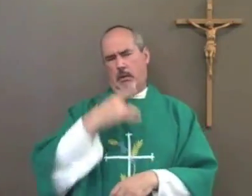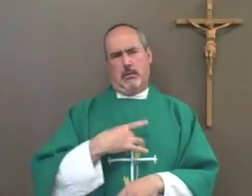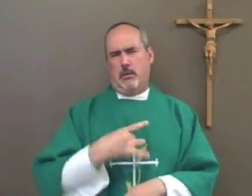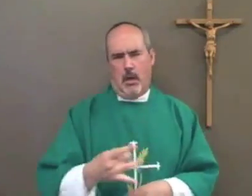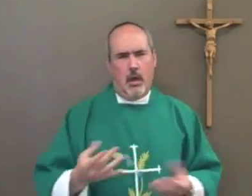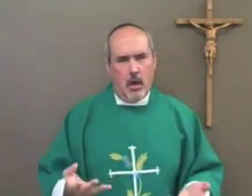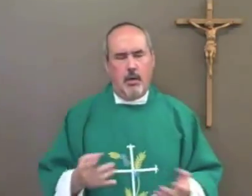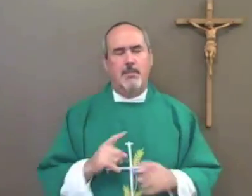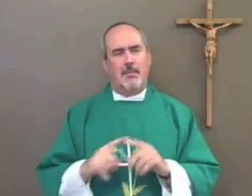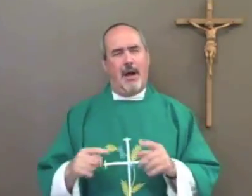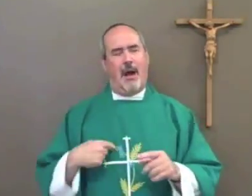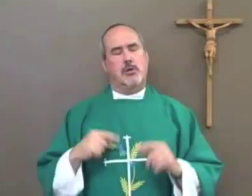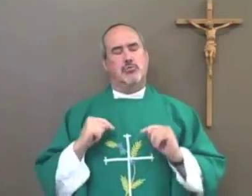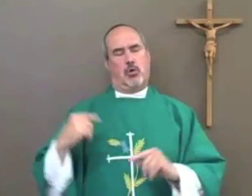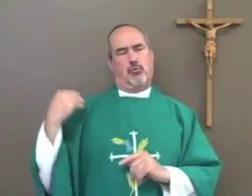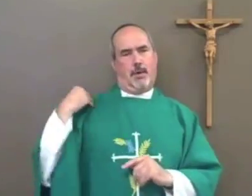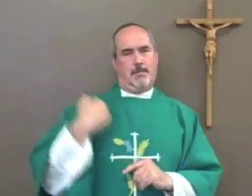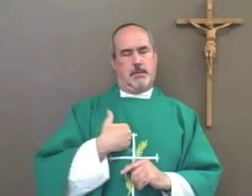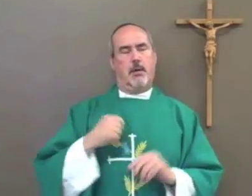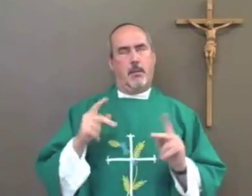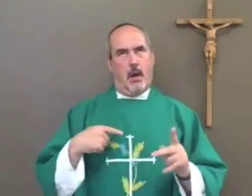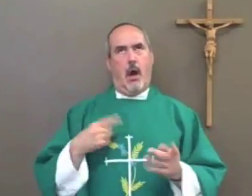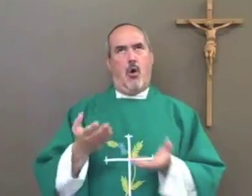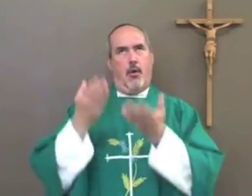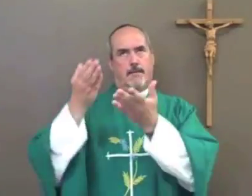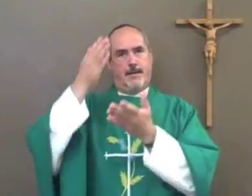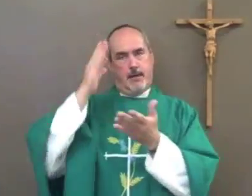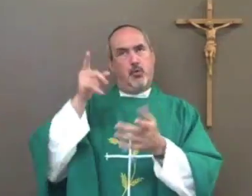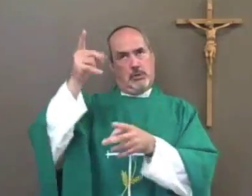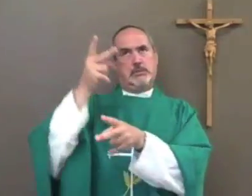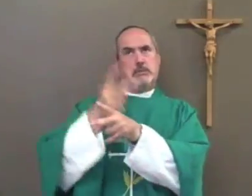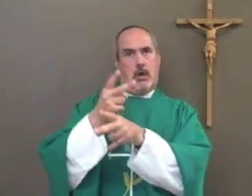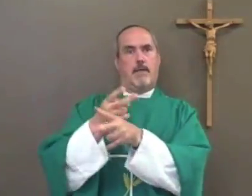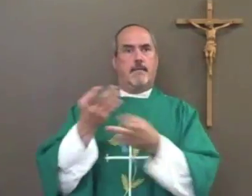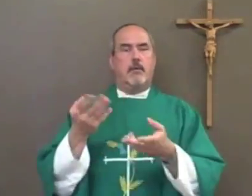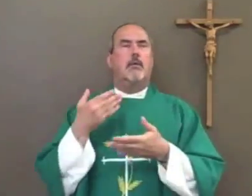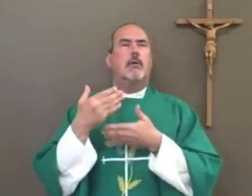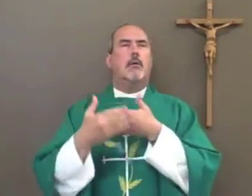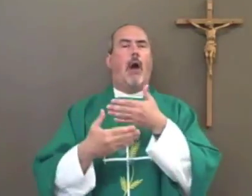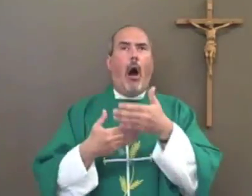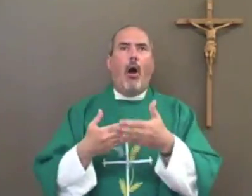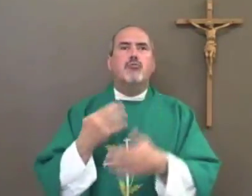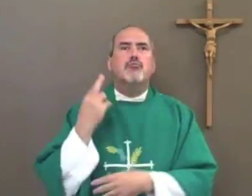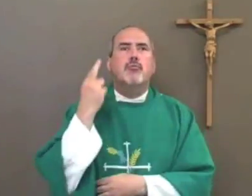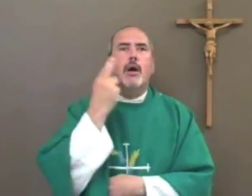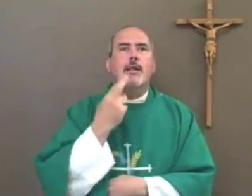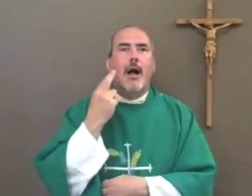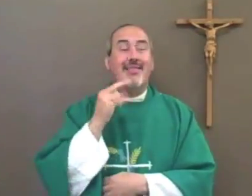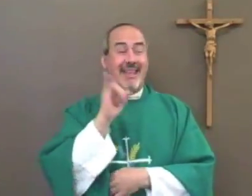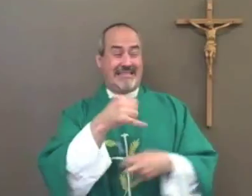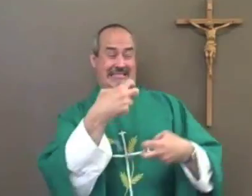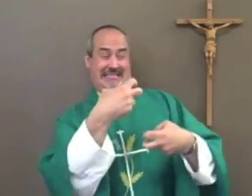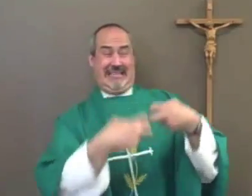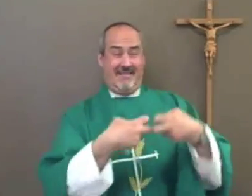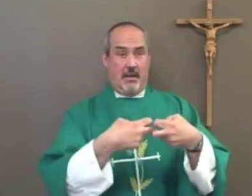faced with issues throughout my life, but I always try and remember that I have to offer them up to God and that He'll get me through it.